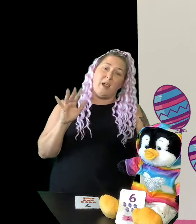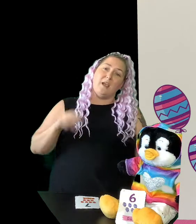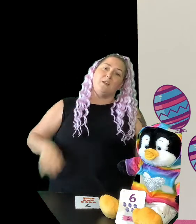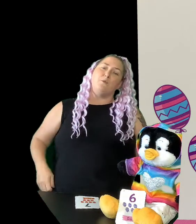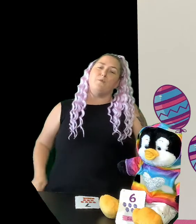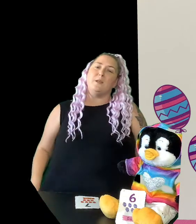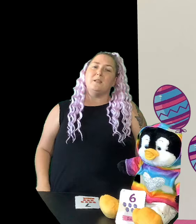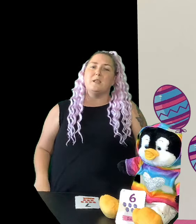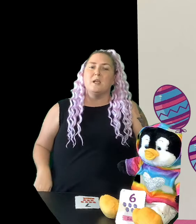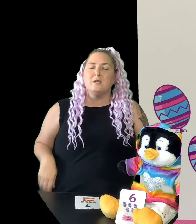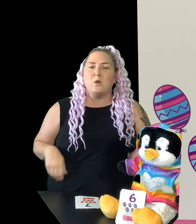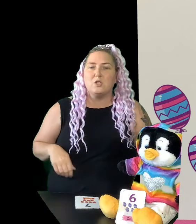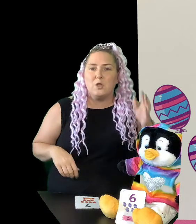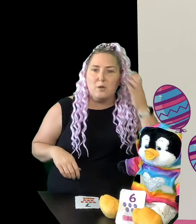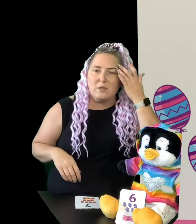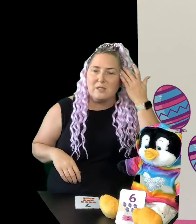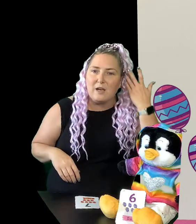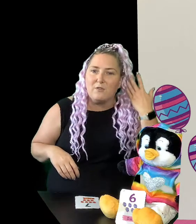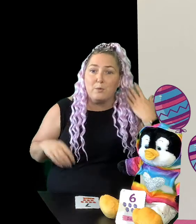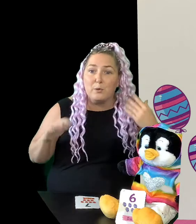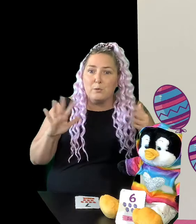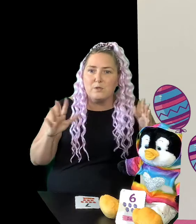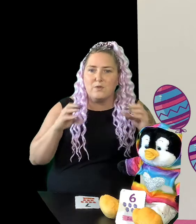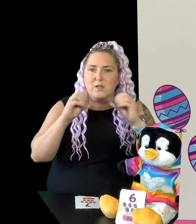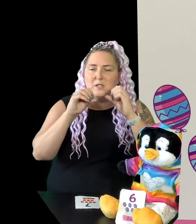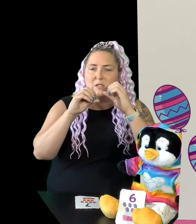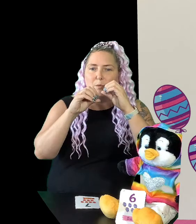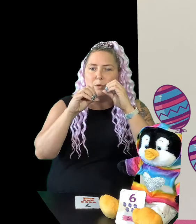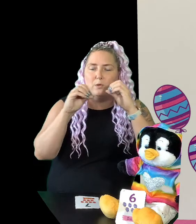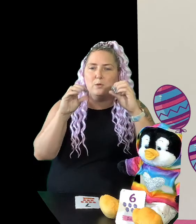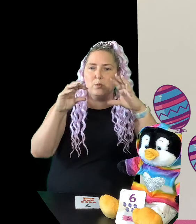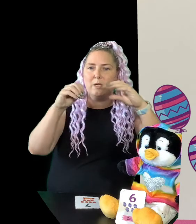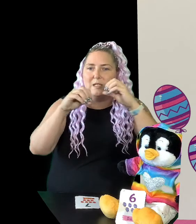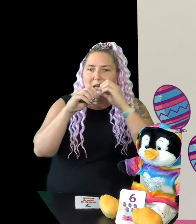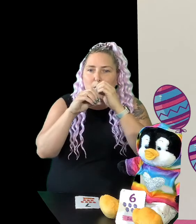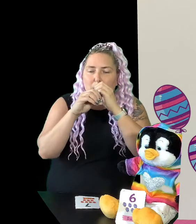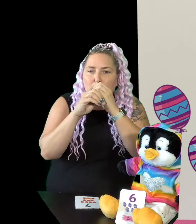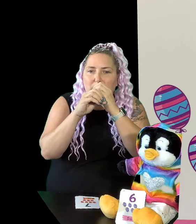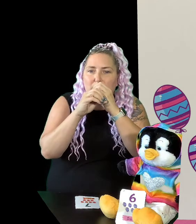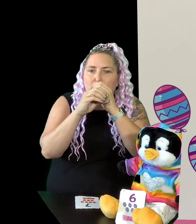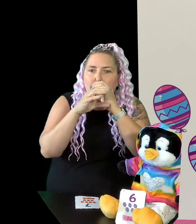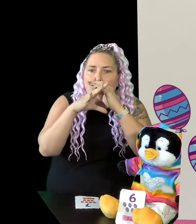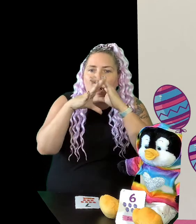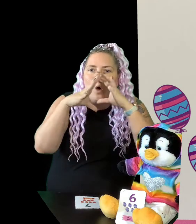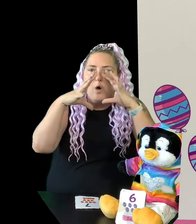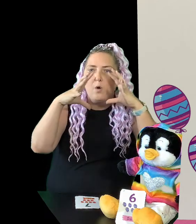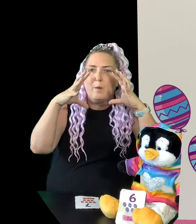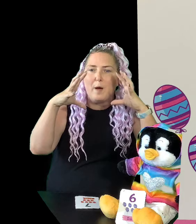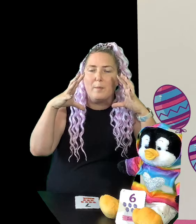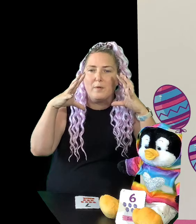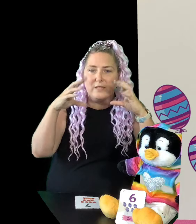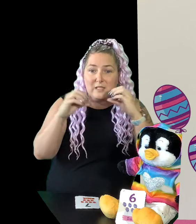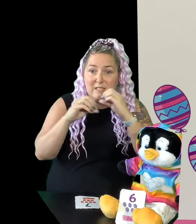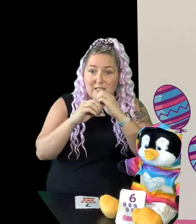hand movement. So I'll show you the sign for the balloons first. So balloons, we're going to take and we're going to pretend to blow them up. This is the sign